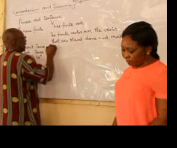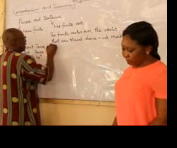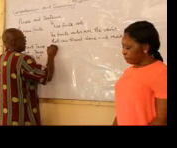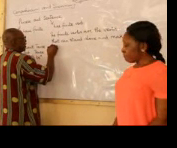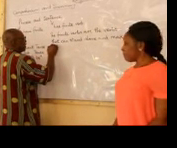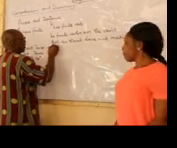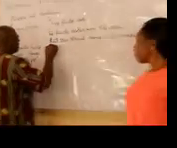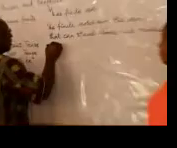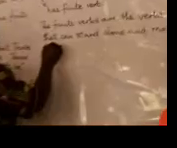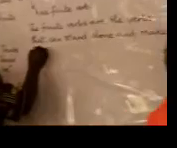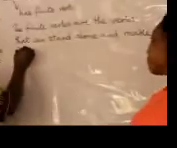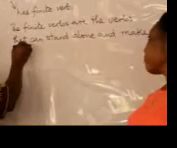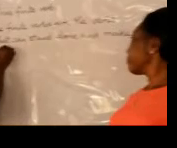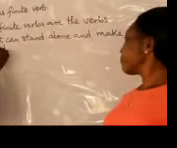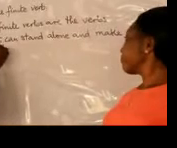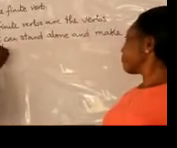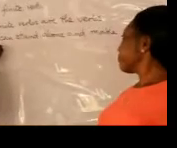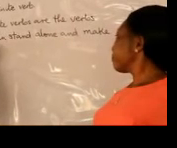predicates.